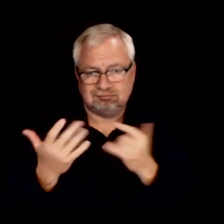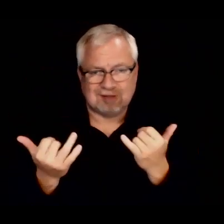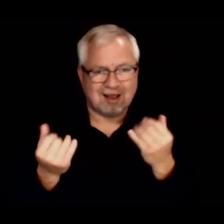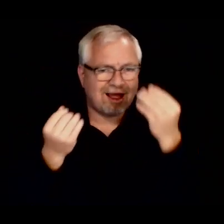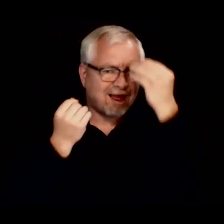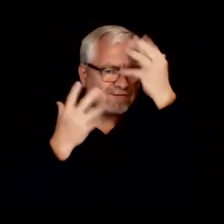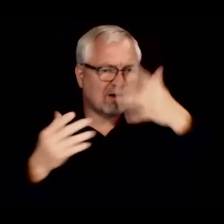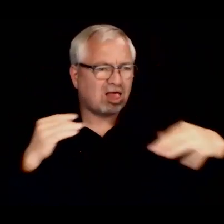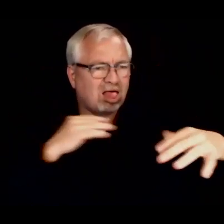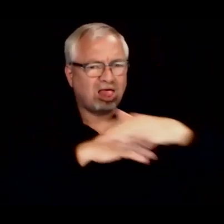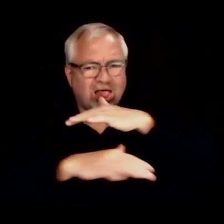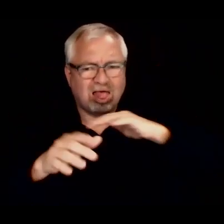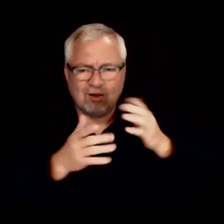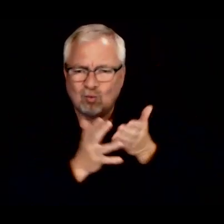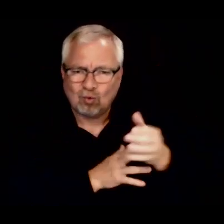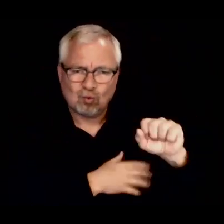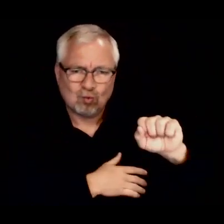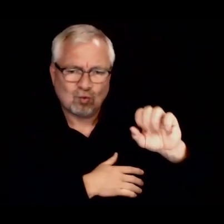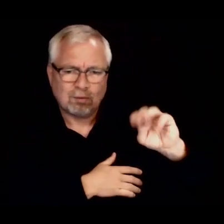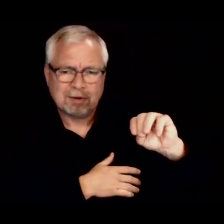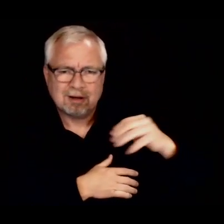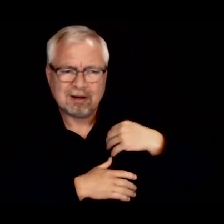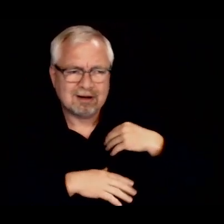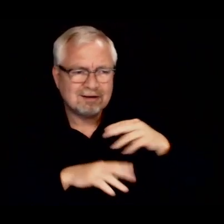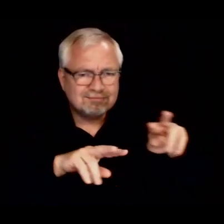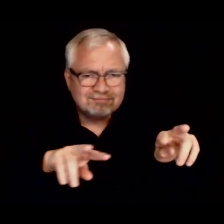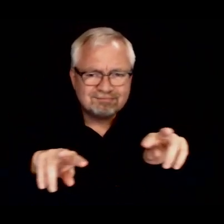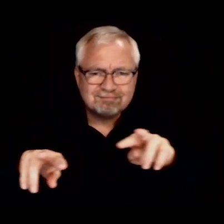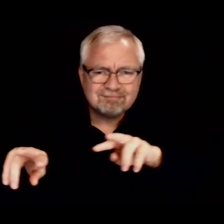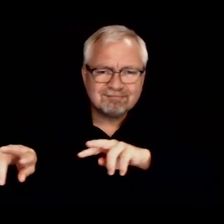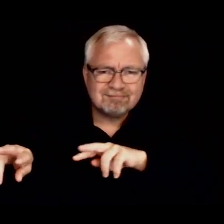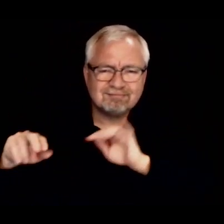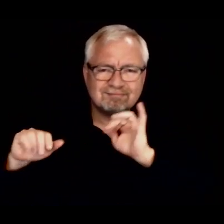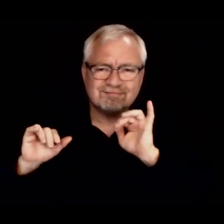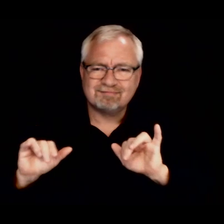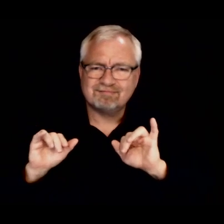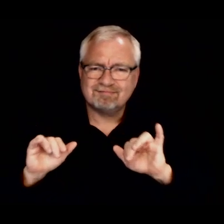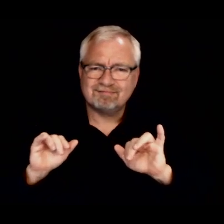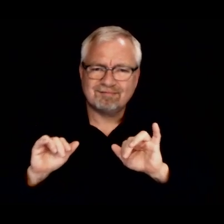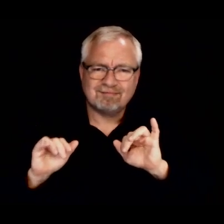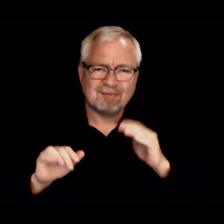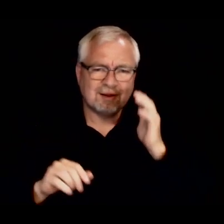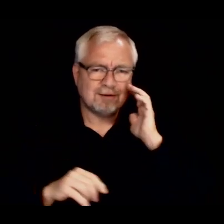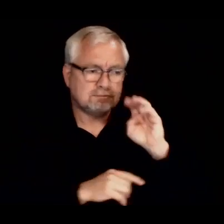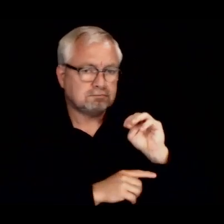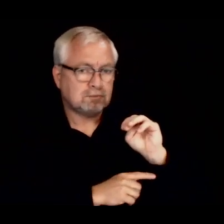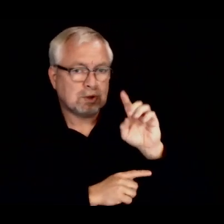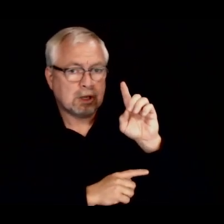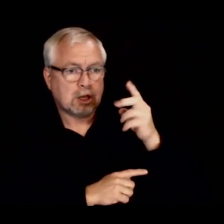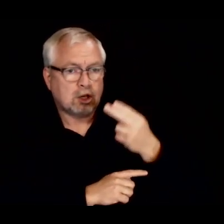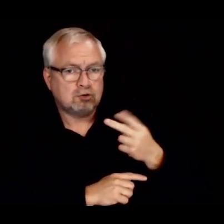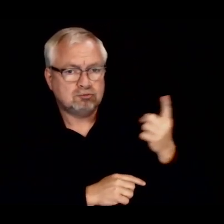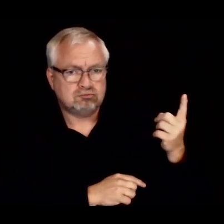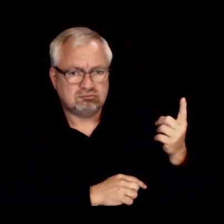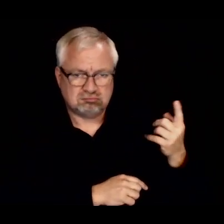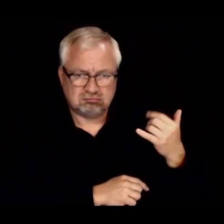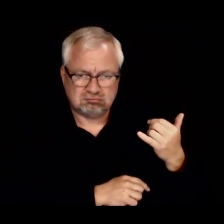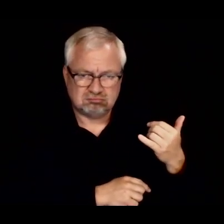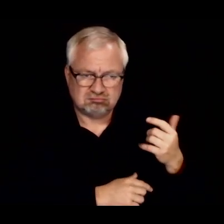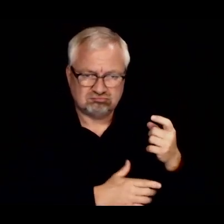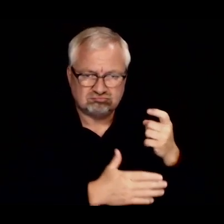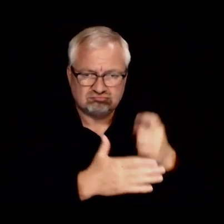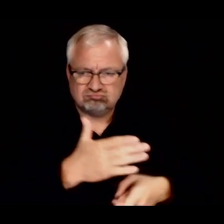that states that MDH is charging bars and restaurants a new hospital fee. I'd just like to clarify that there is